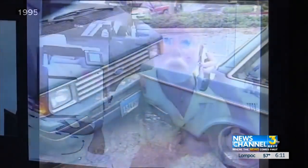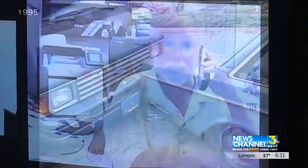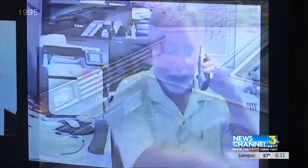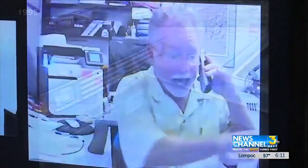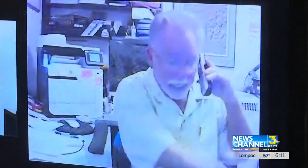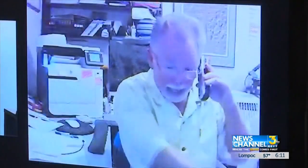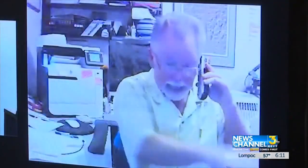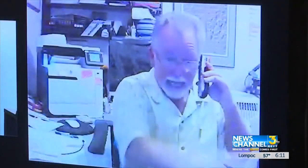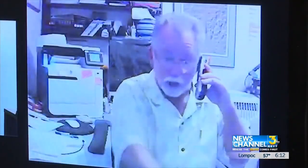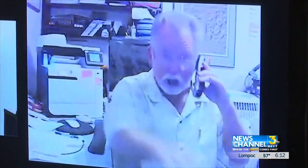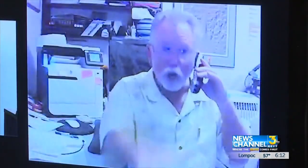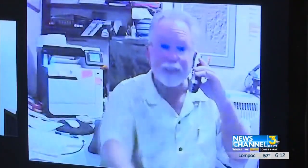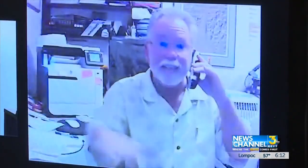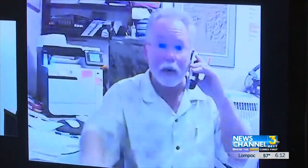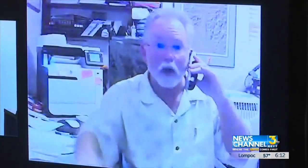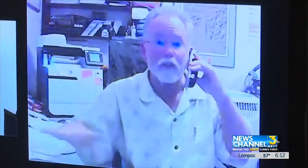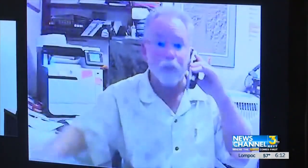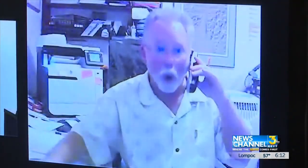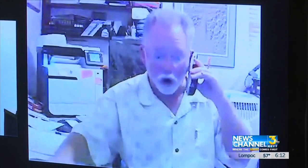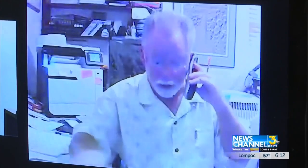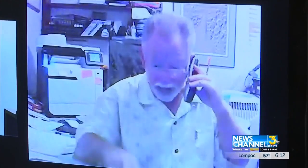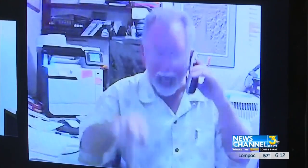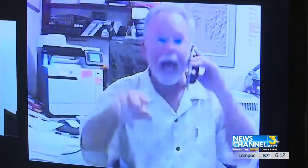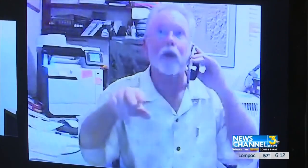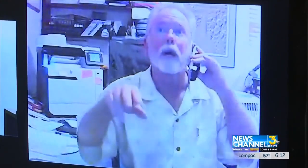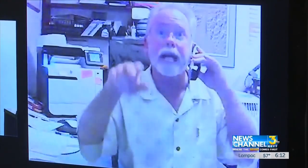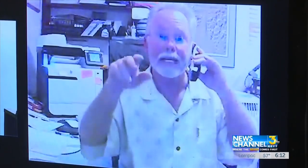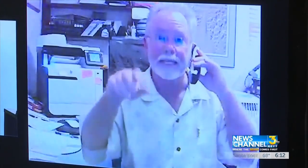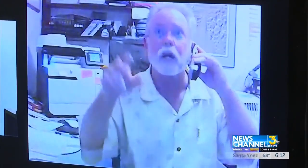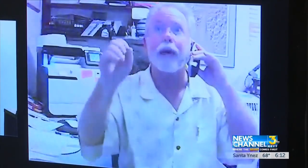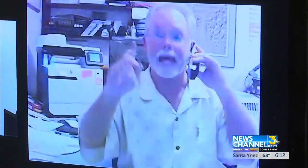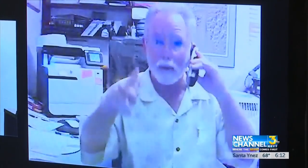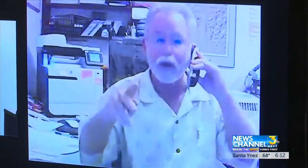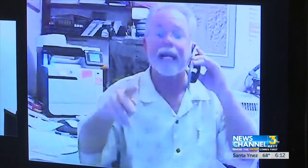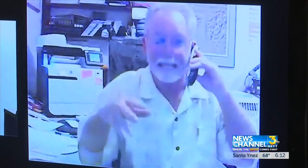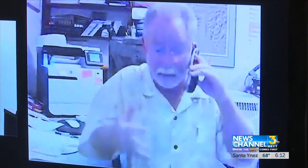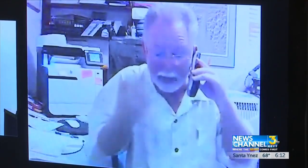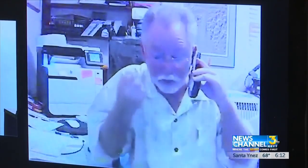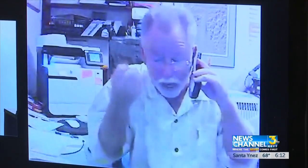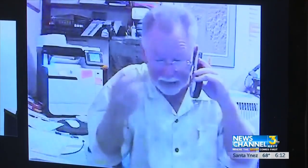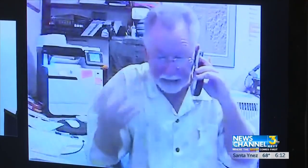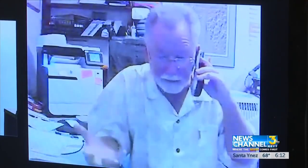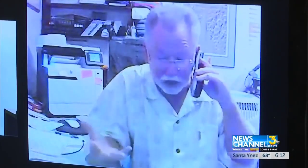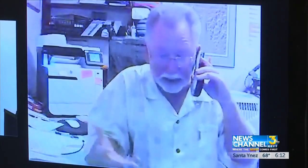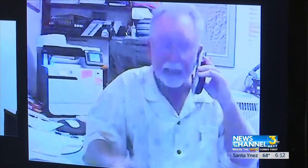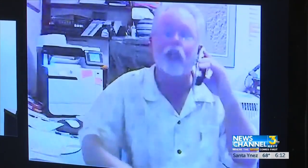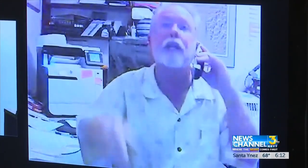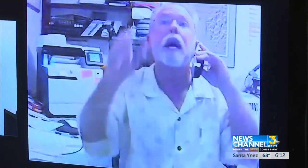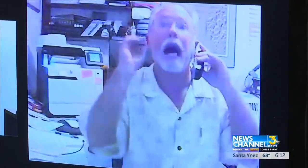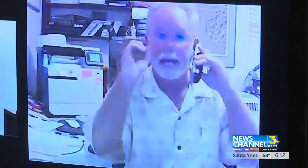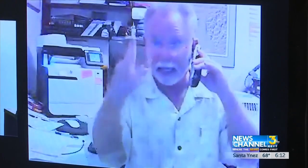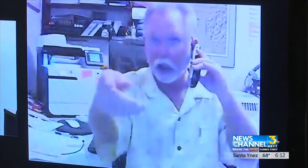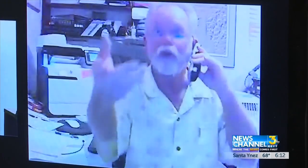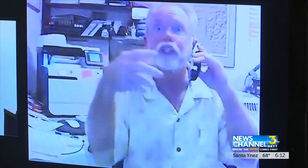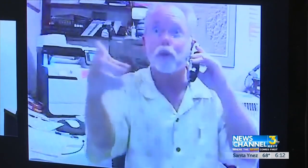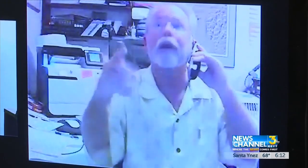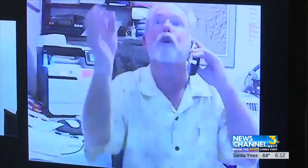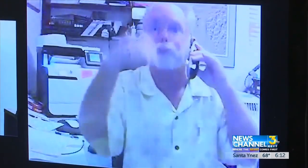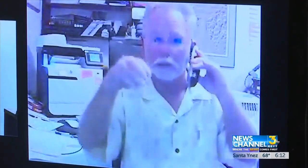notes, and I laid their notes down on the floor. And when I said, okay, I'm ready, I memorized as much as I could, and I told the director, put